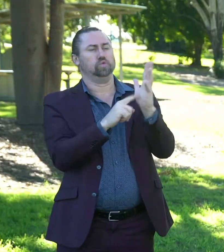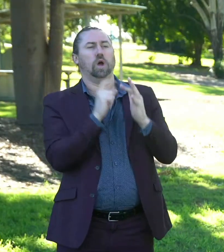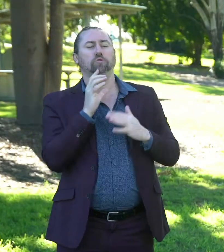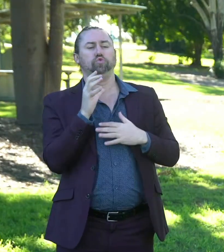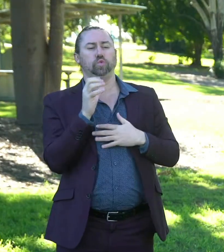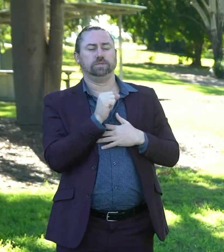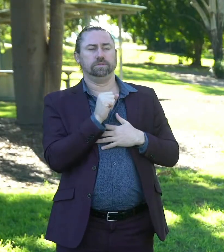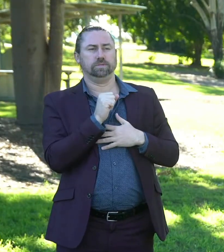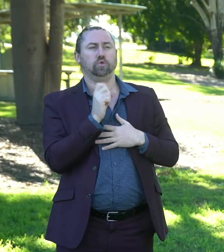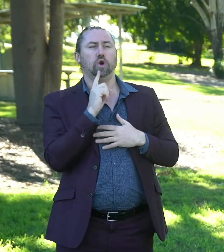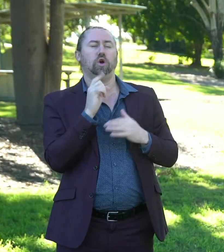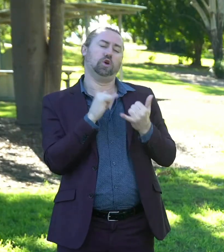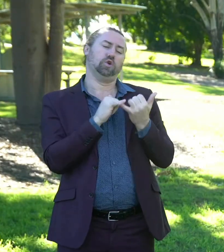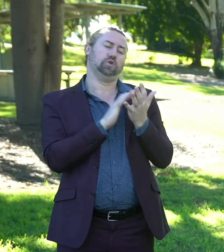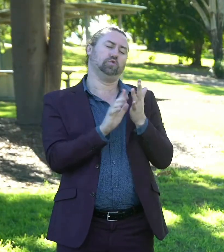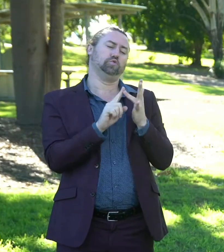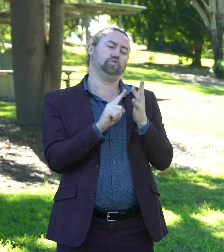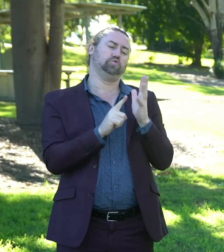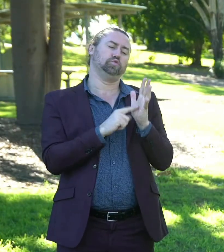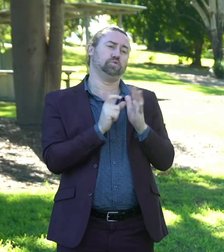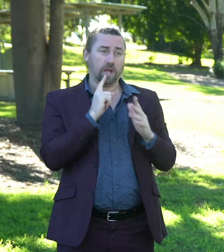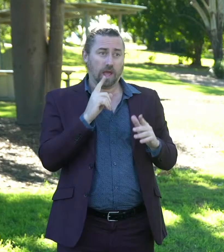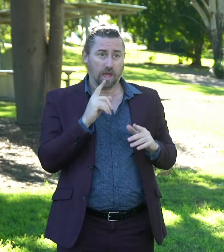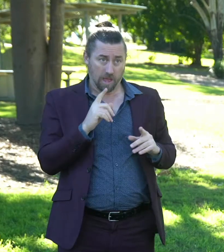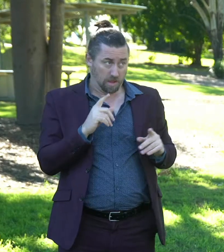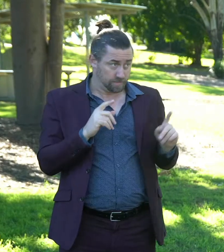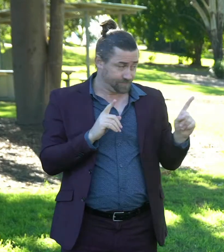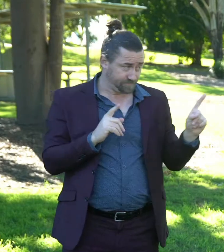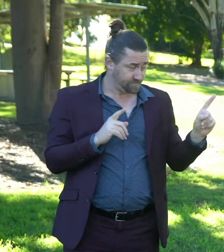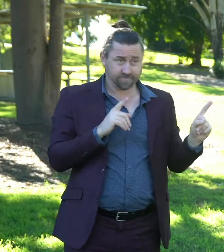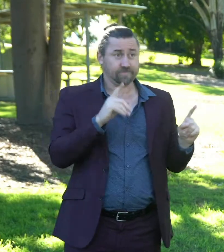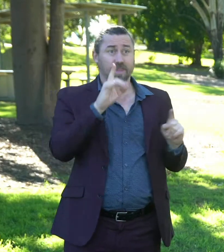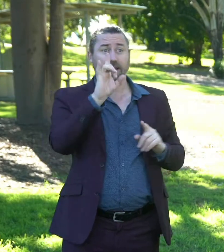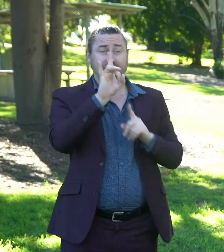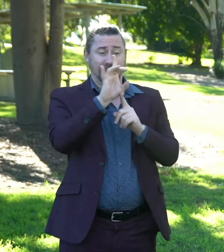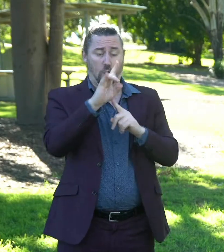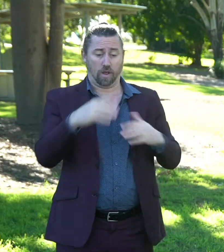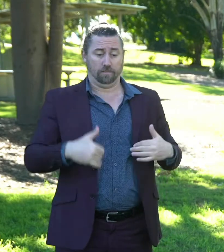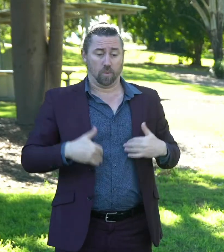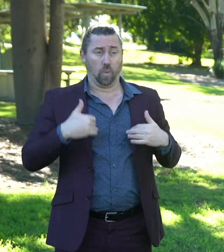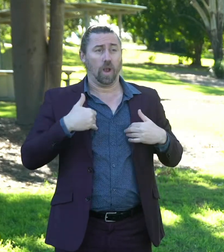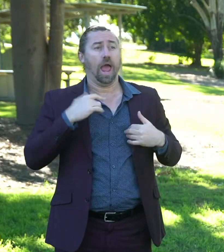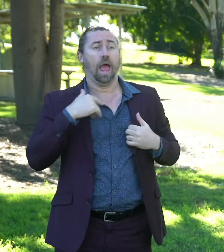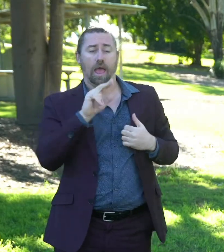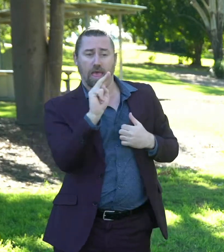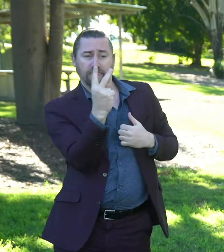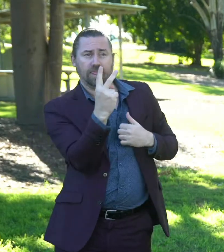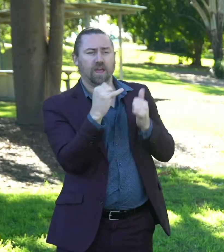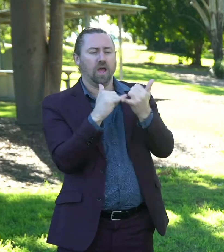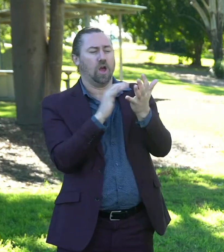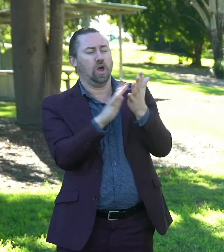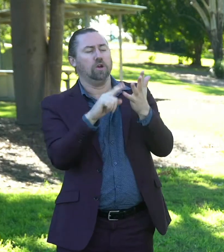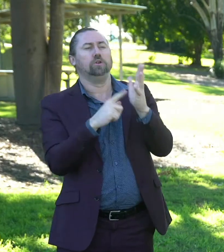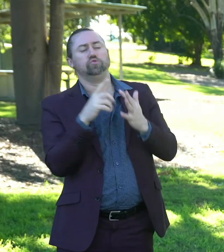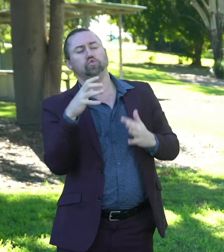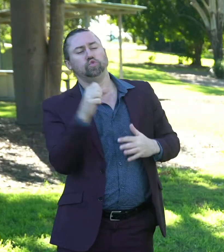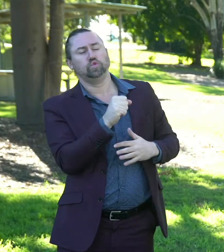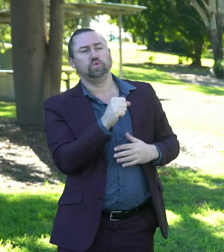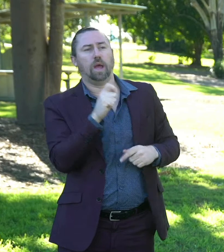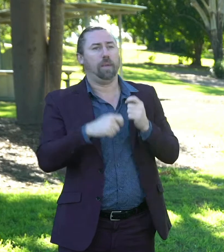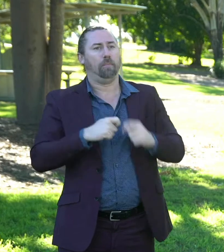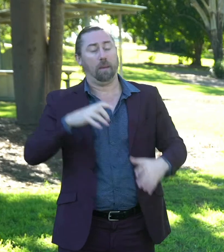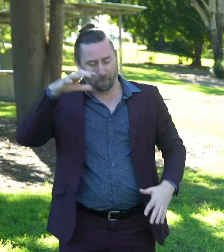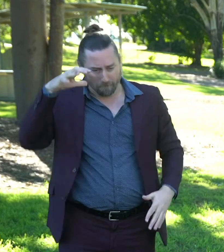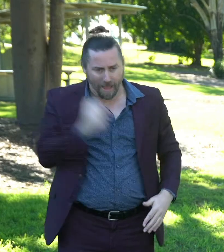lockdown. Yep. Is that a suggestion? No. As of 10 a.m. this morning, I've put out a direction. So now it